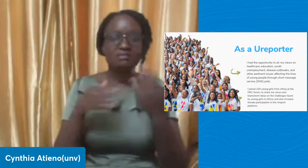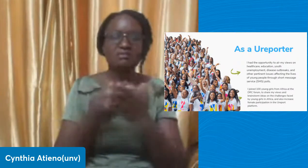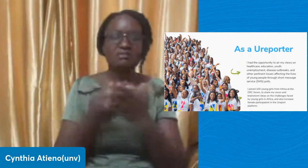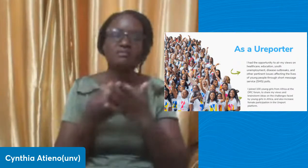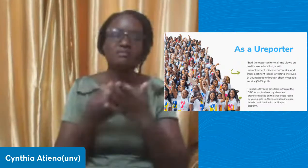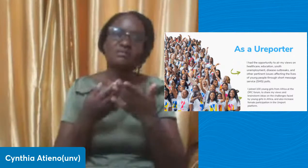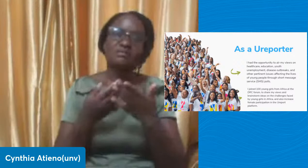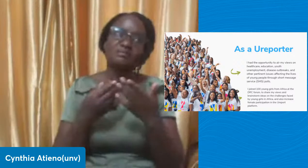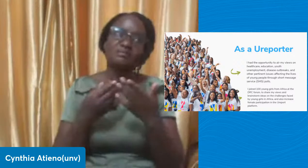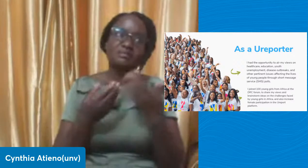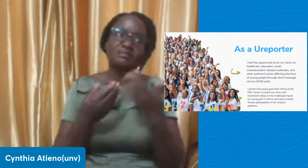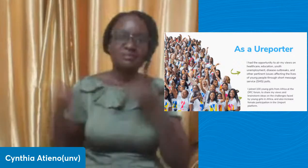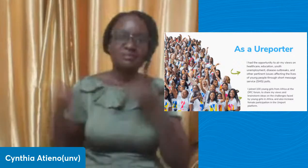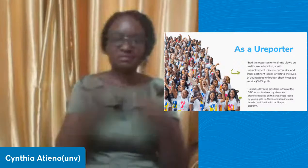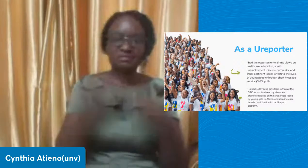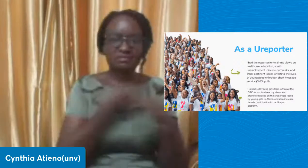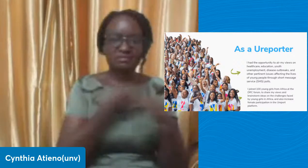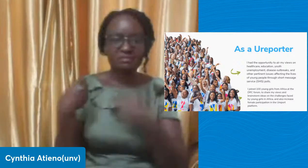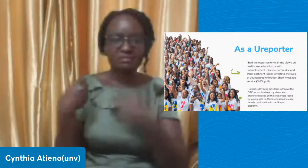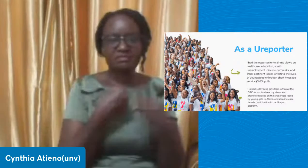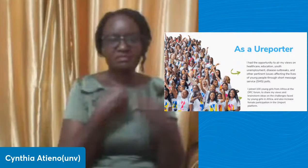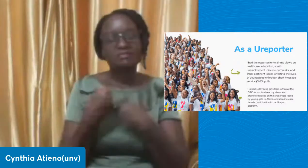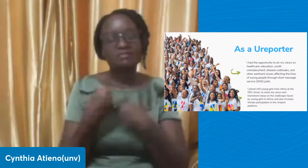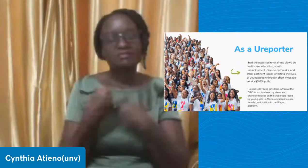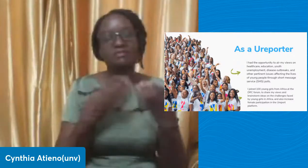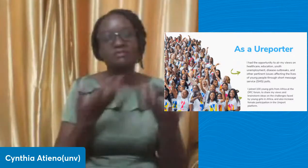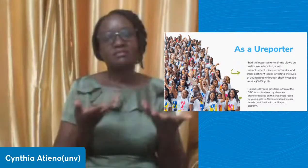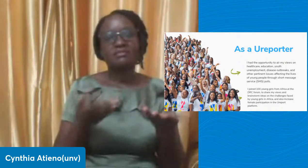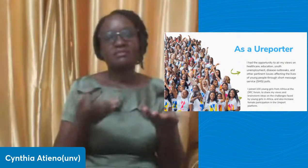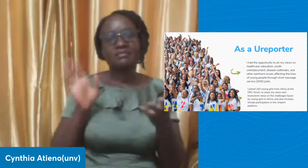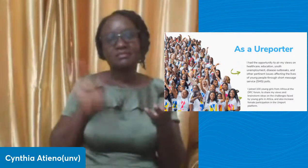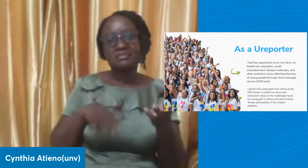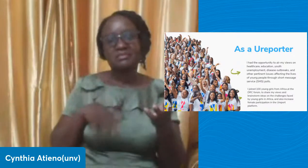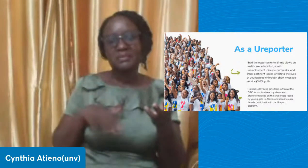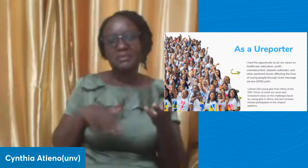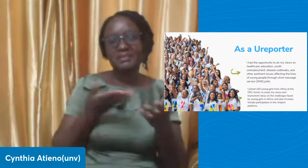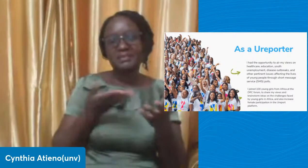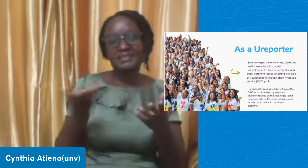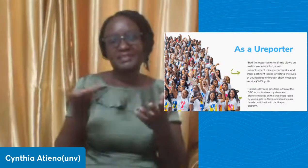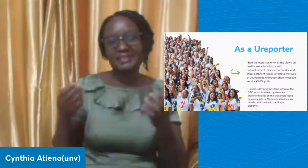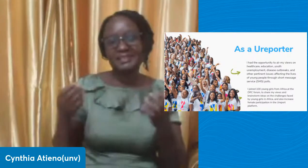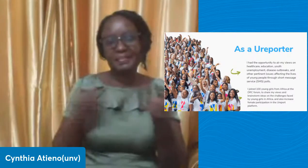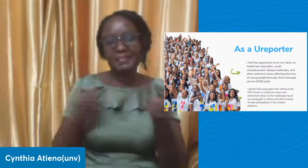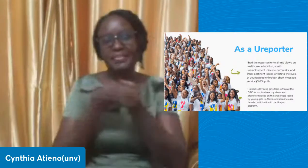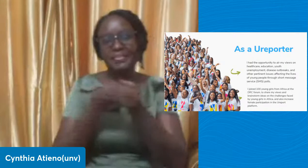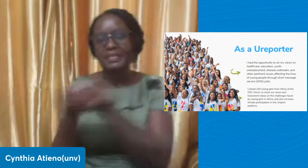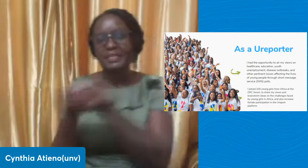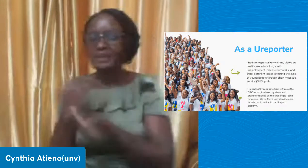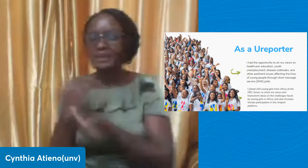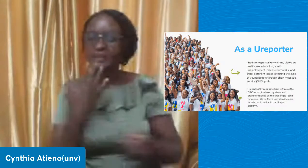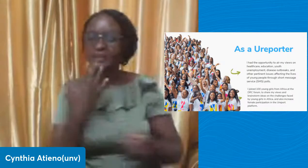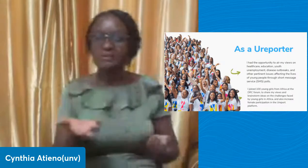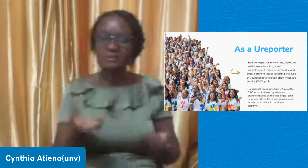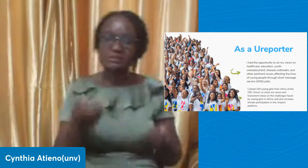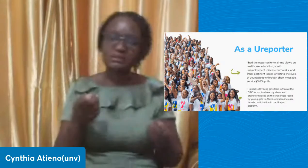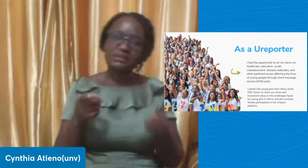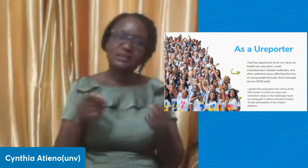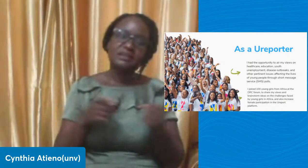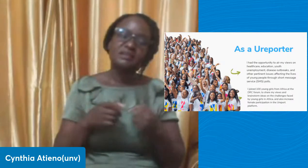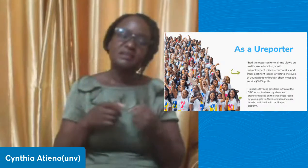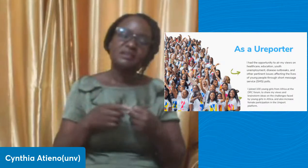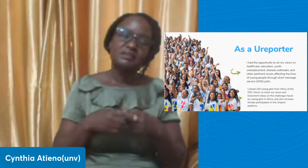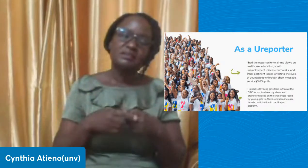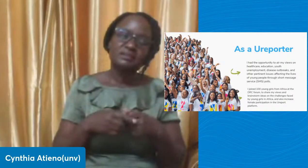violence. This is also where we talked about how women are not being carried along, right? This is where we talk about inclusion. Most women are excluded in a lot